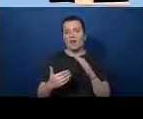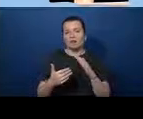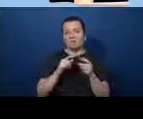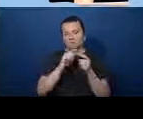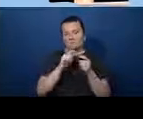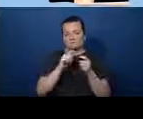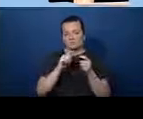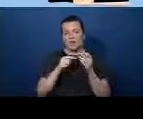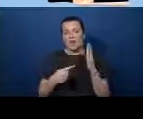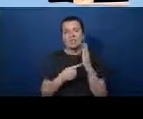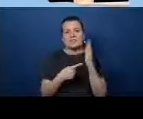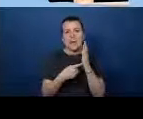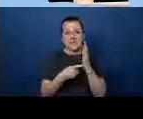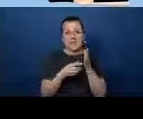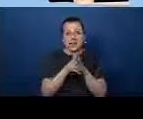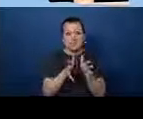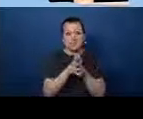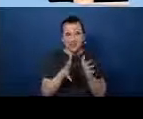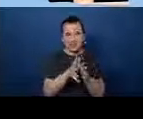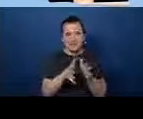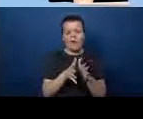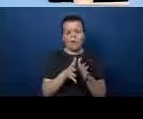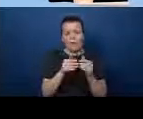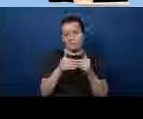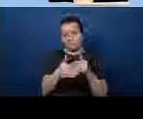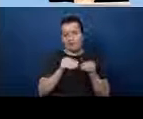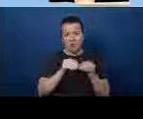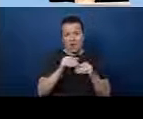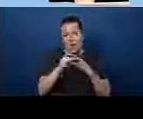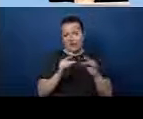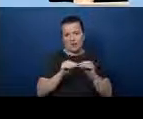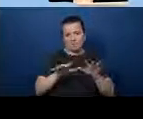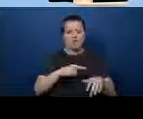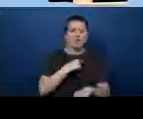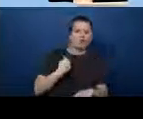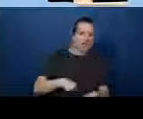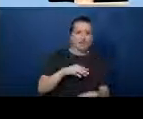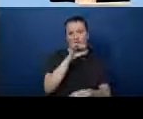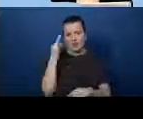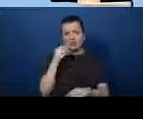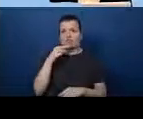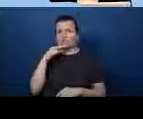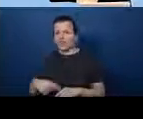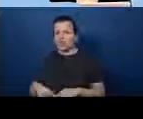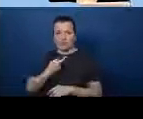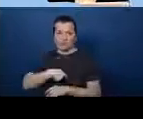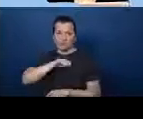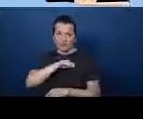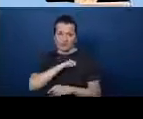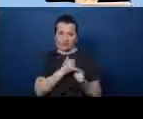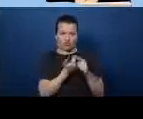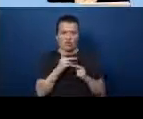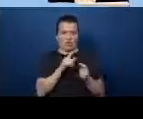technical brief in other languages: Chinese, French, Russian, and Spanish. So you just have to watch